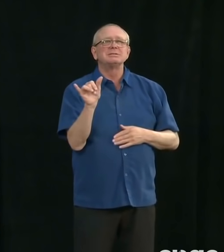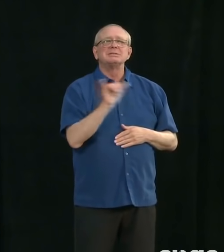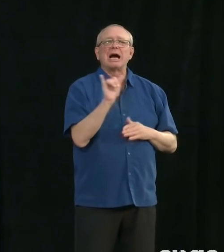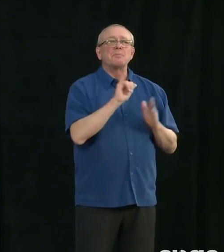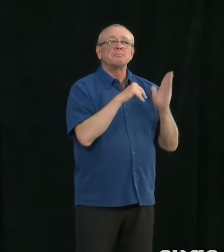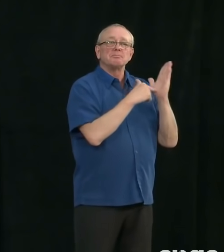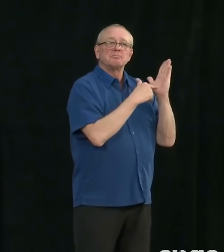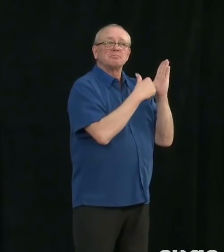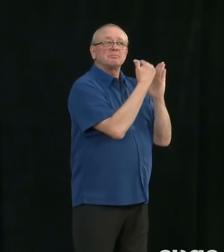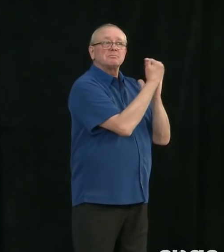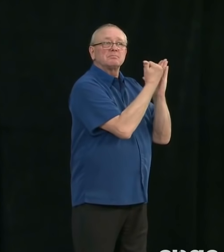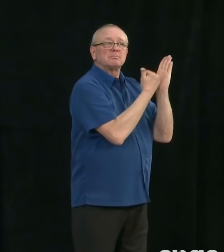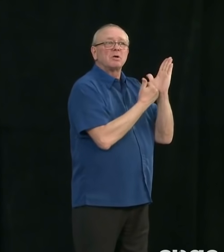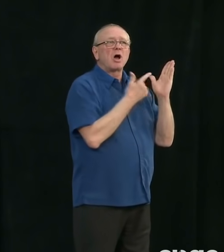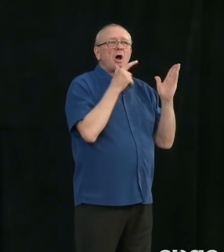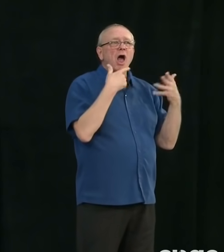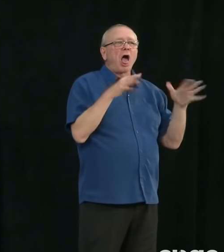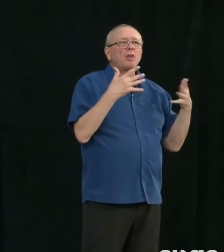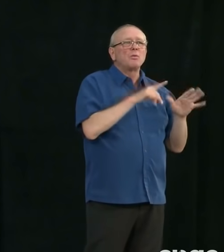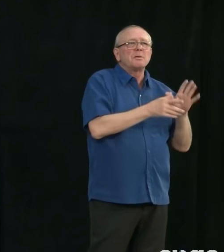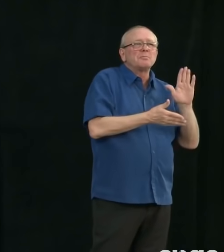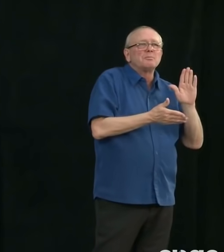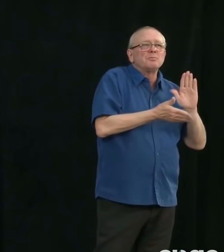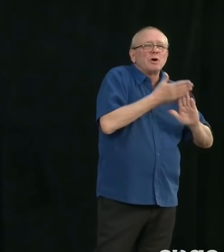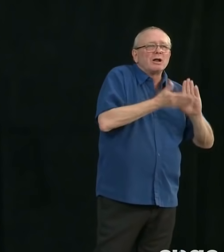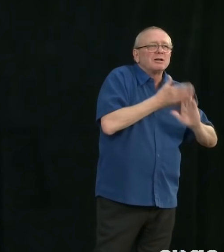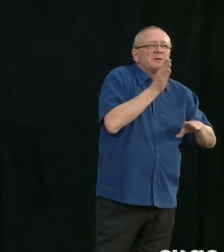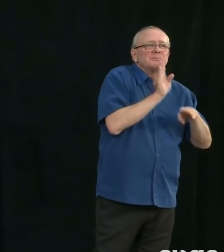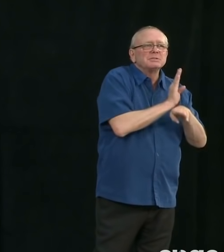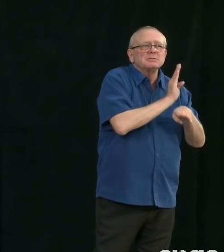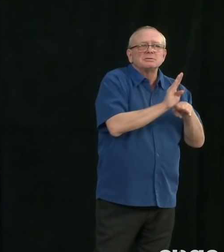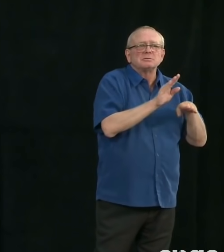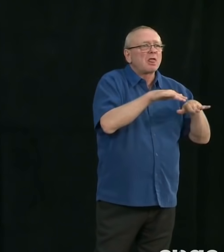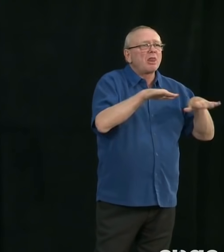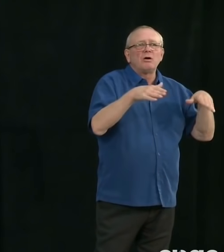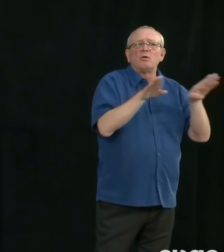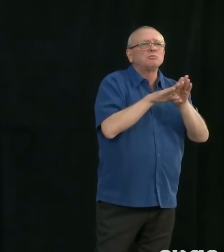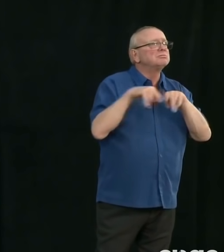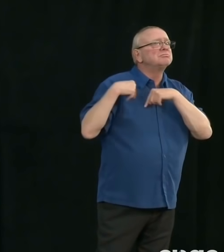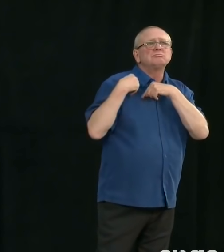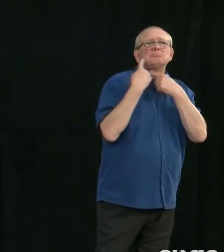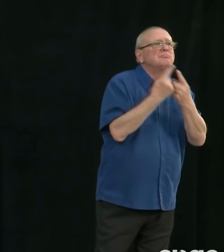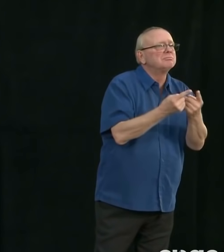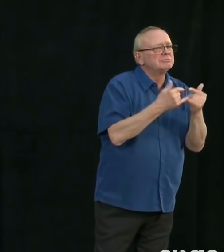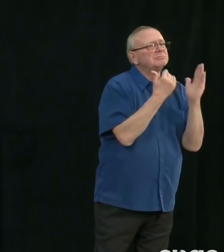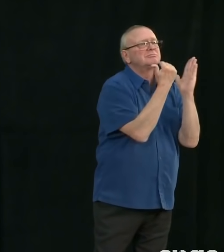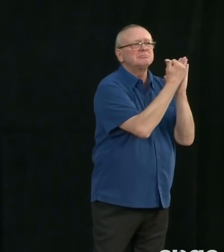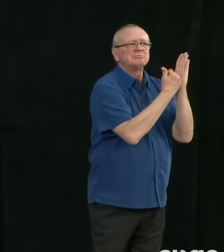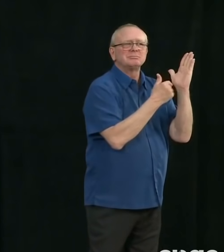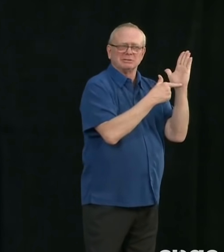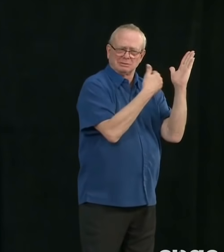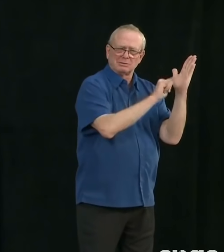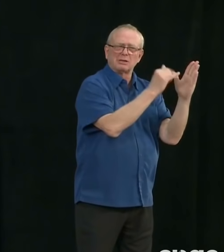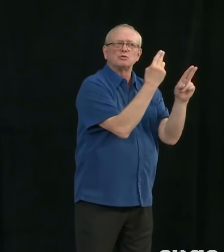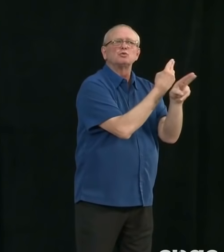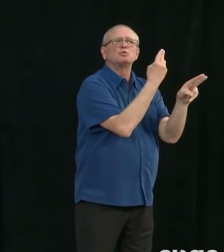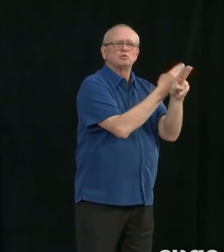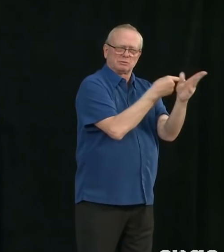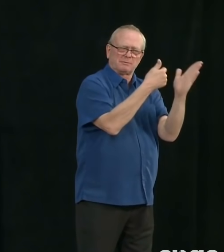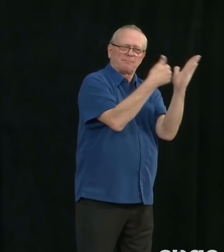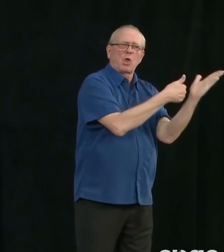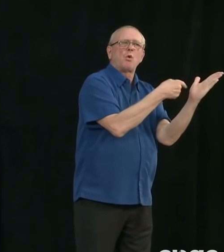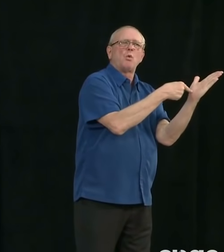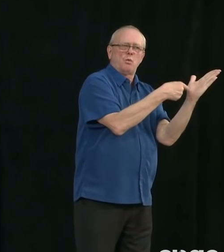And so anyone who's curious about those guidelines can go to the alberta.ca COVID website under